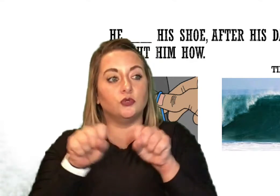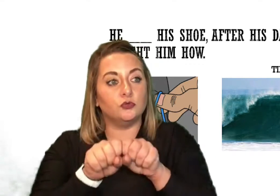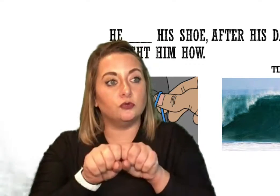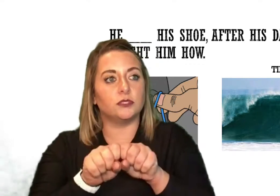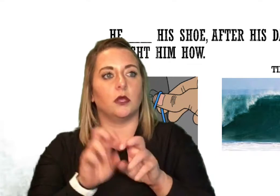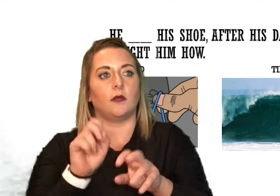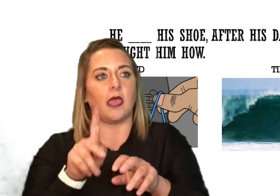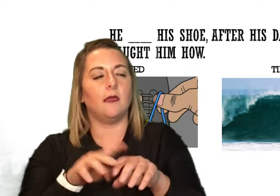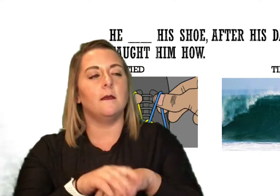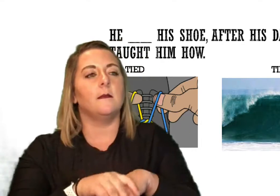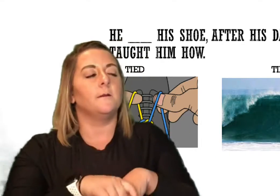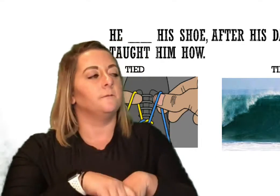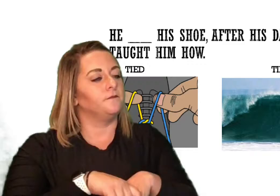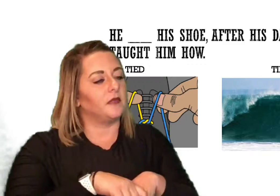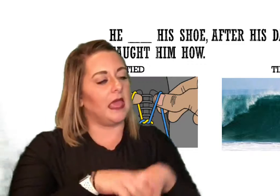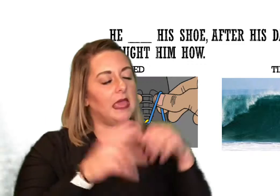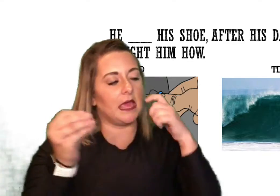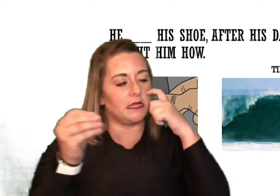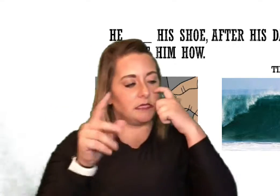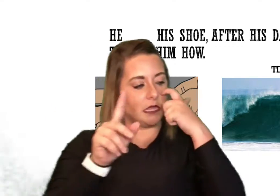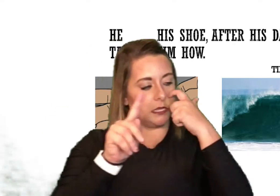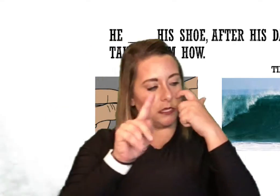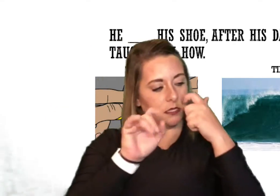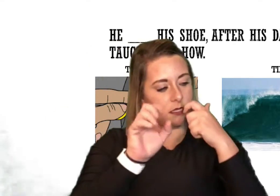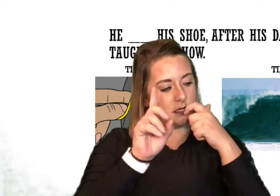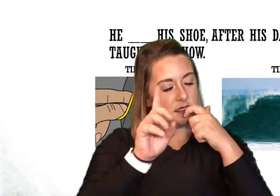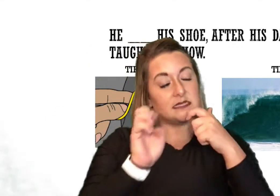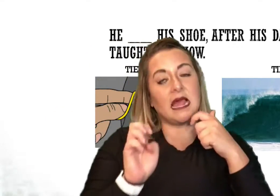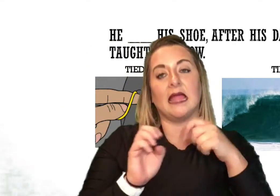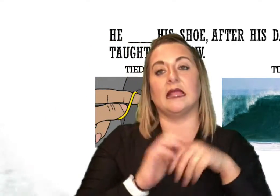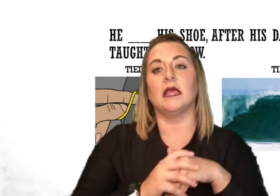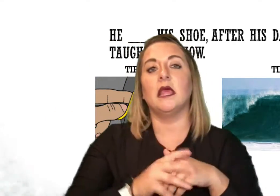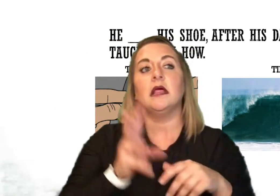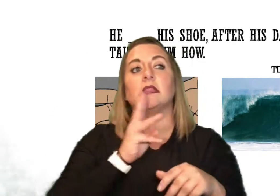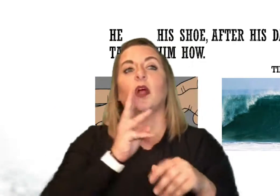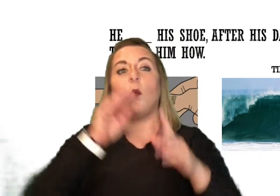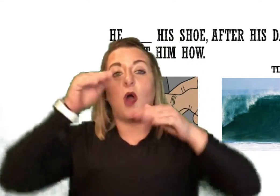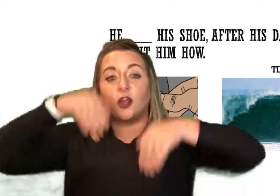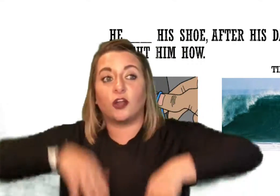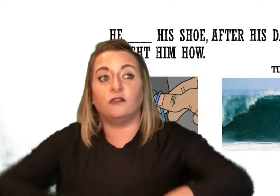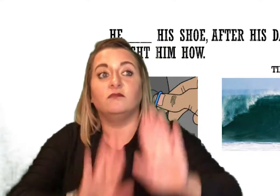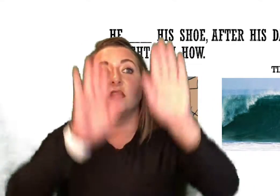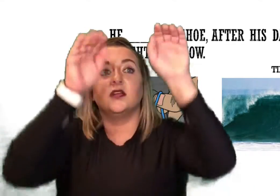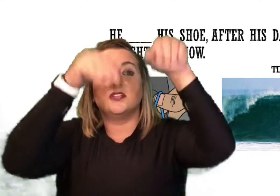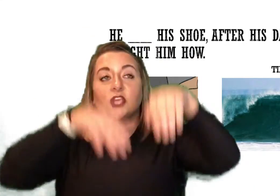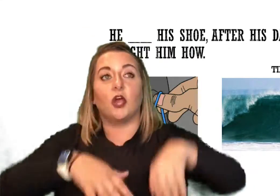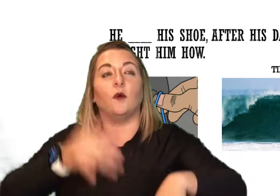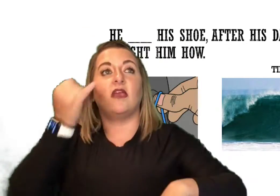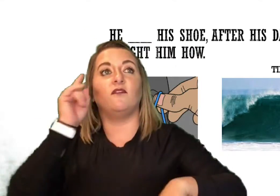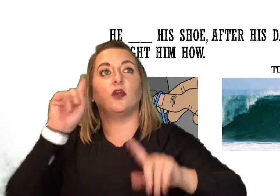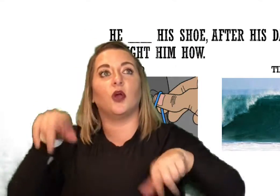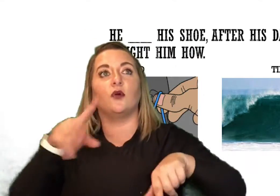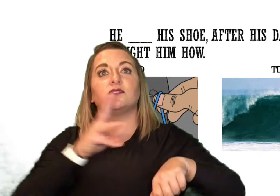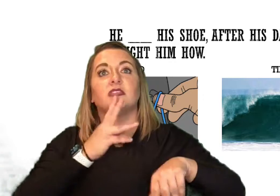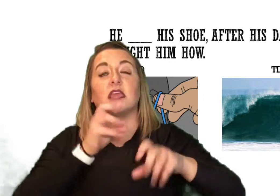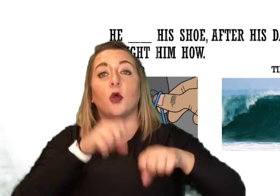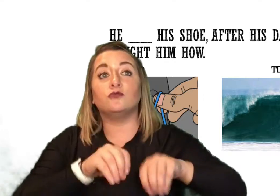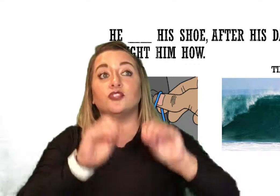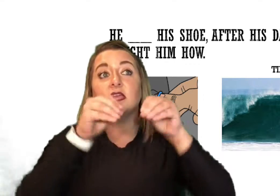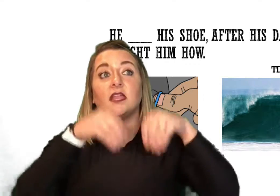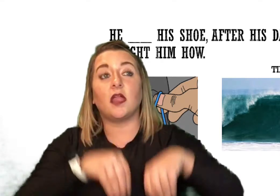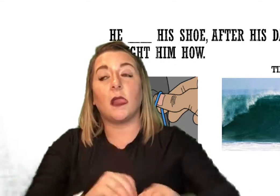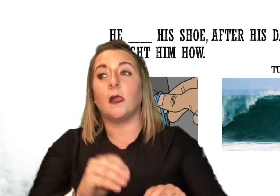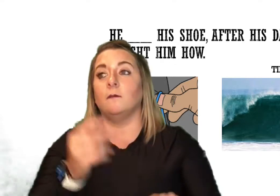his shoes, okay? And tide, like a water. So if you go to